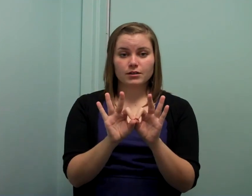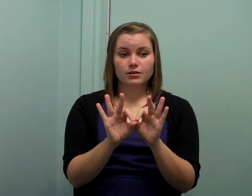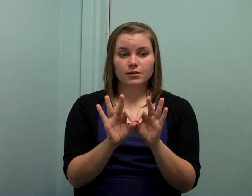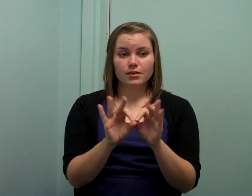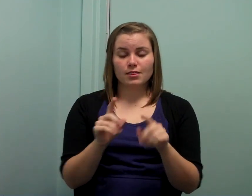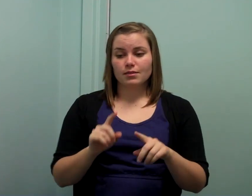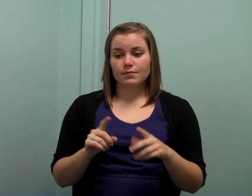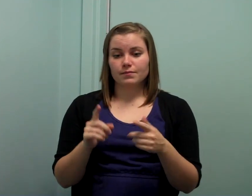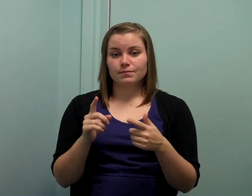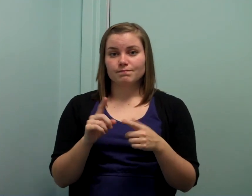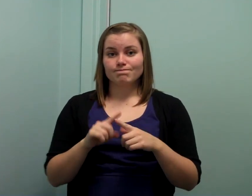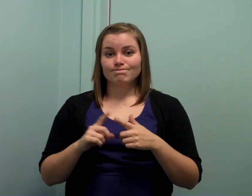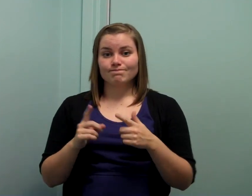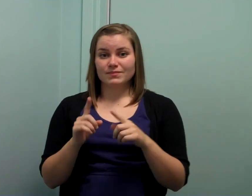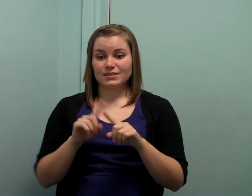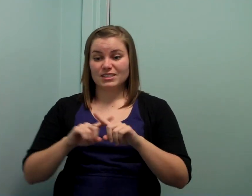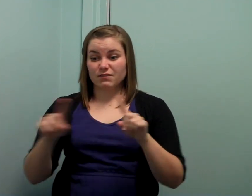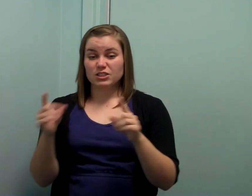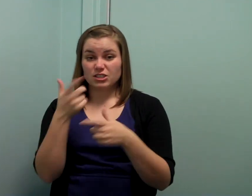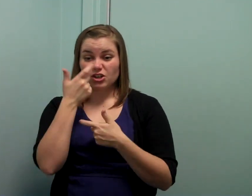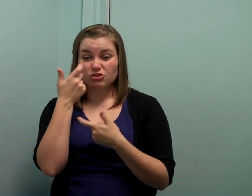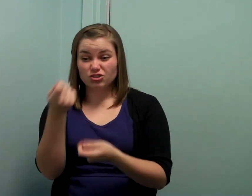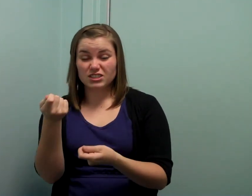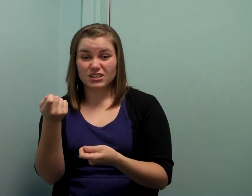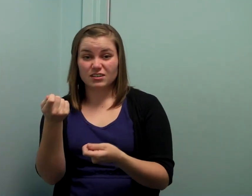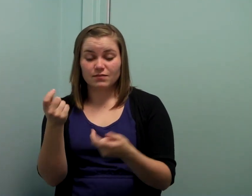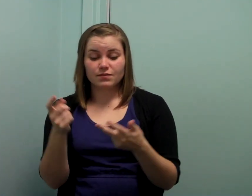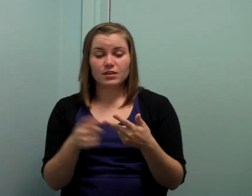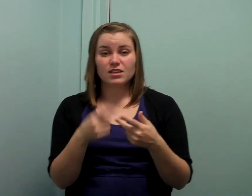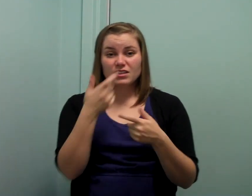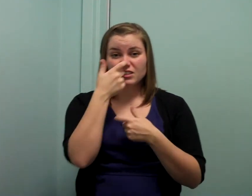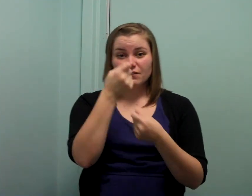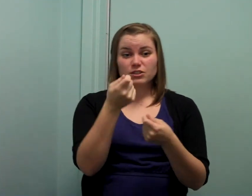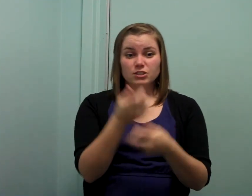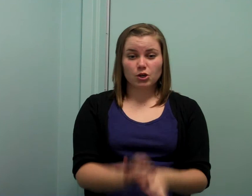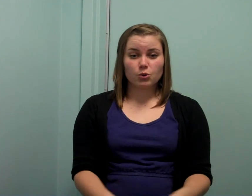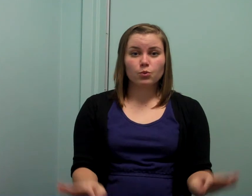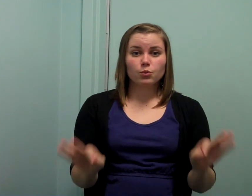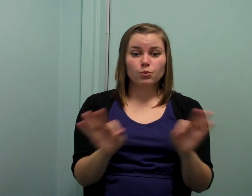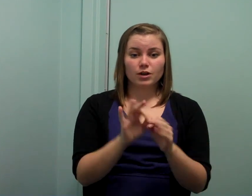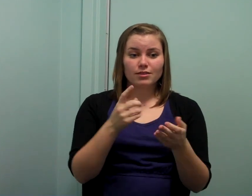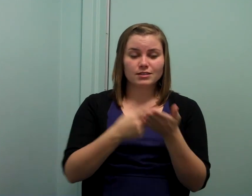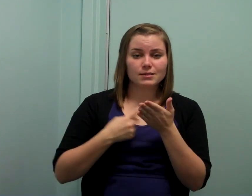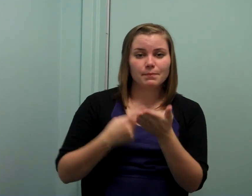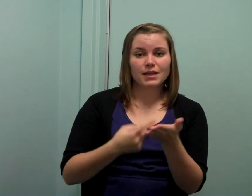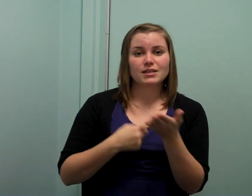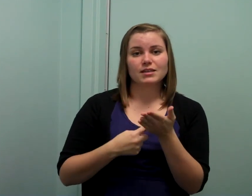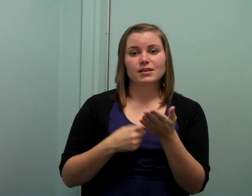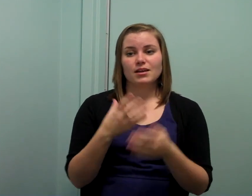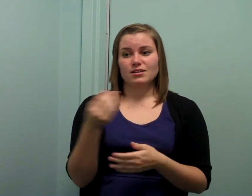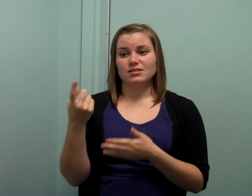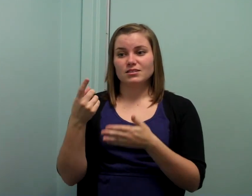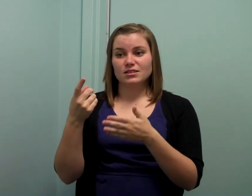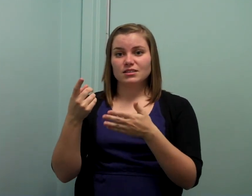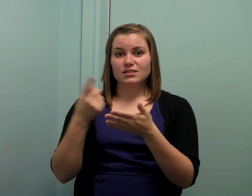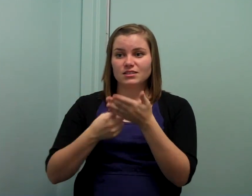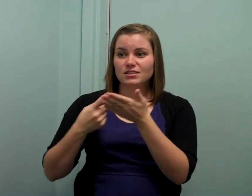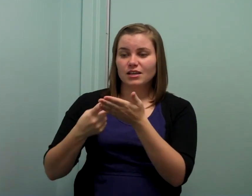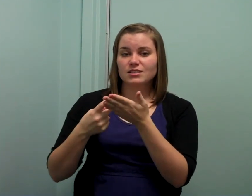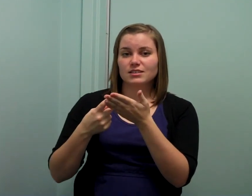the differences are interesting, that the differences are worth debating, discussing, and compromising on